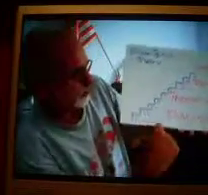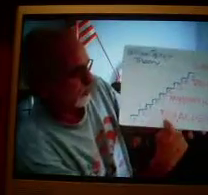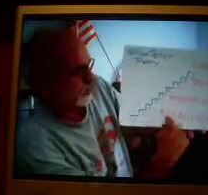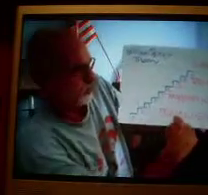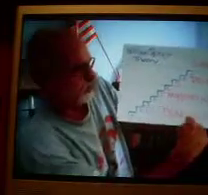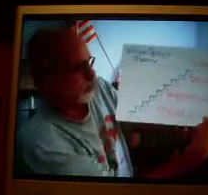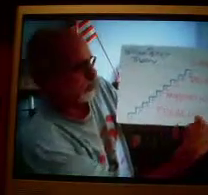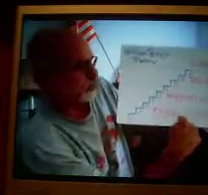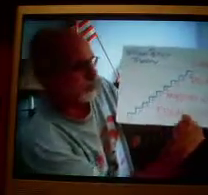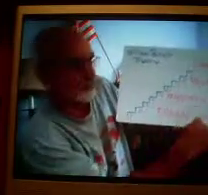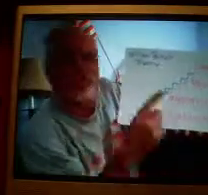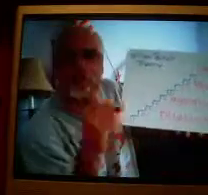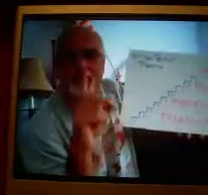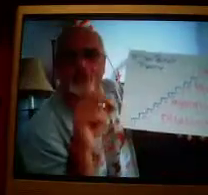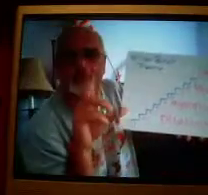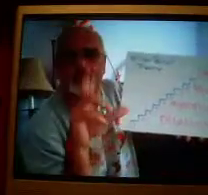Now, the first one is dualism.